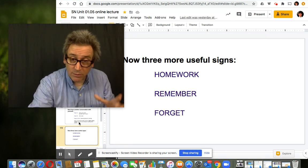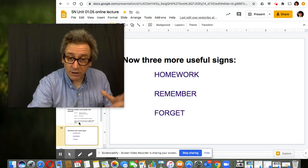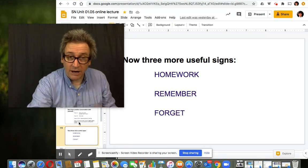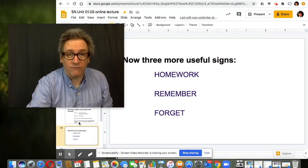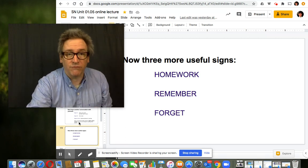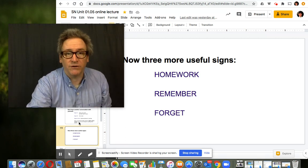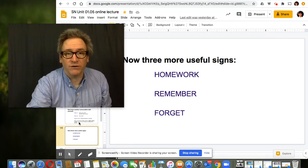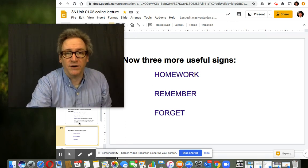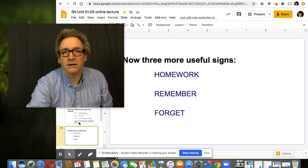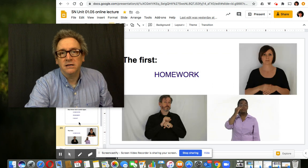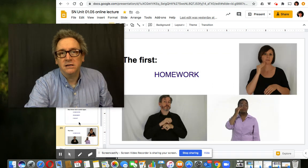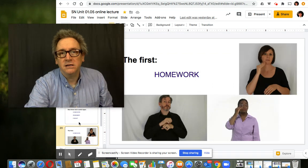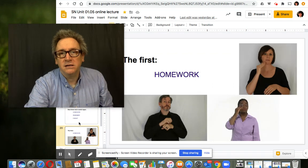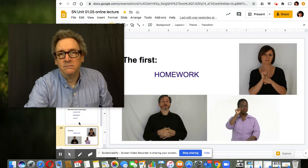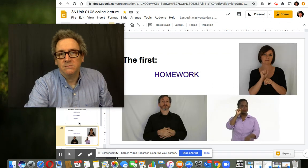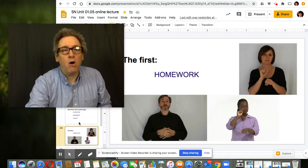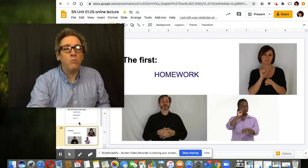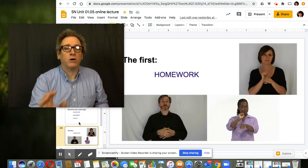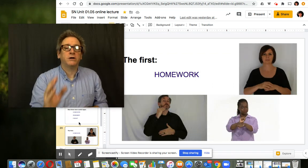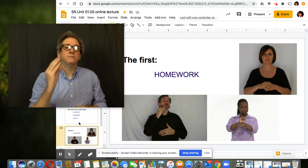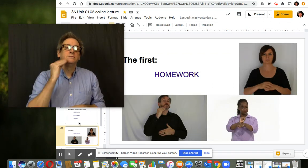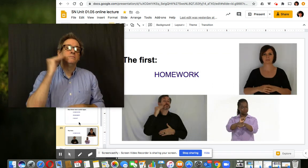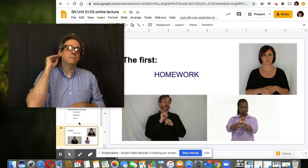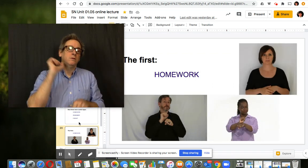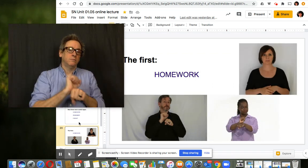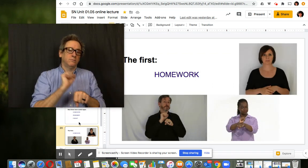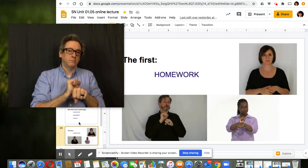Remember and forget. So homework.